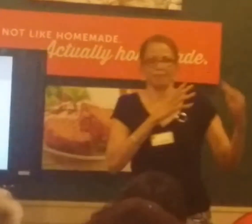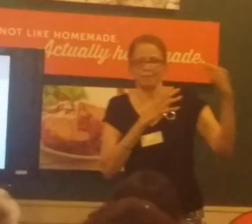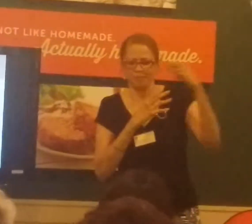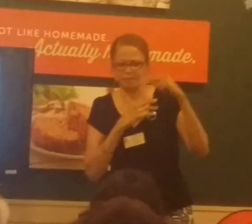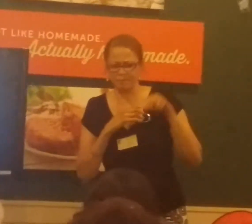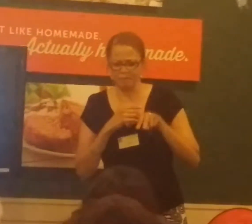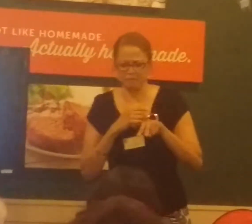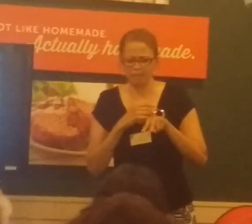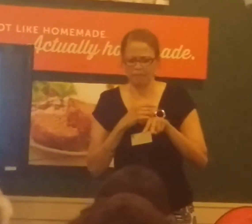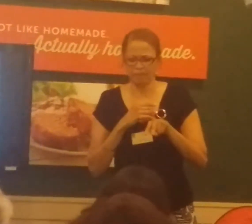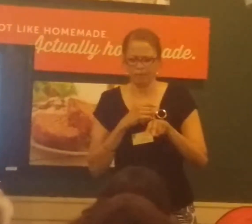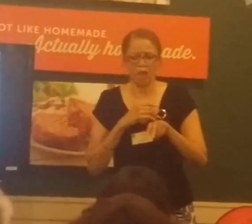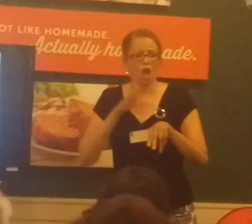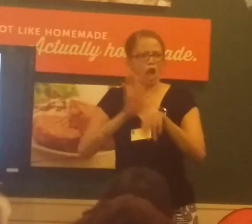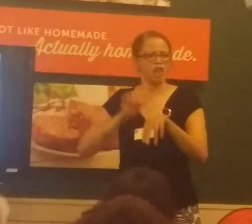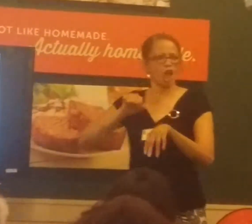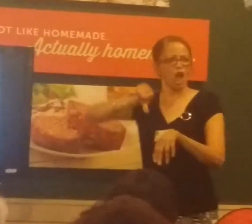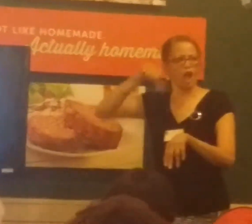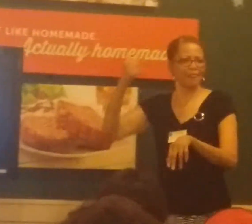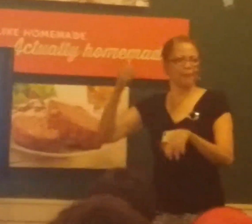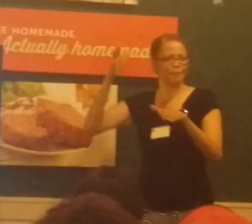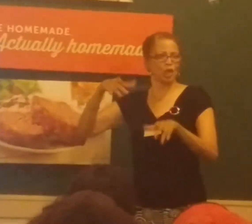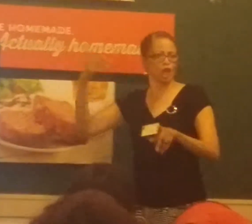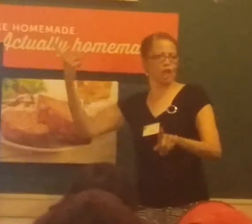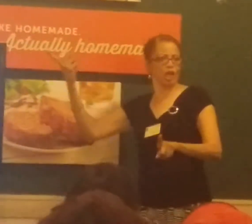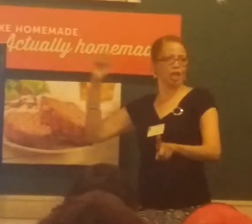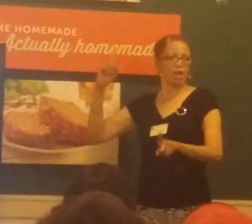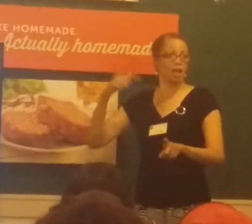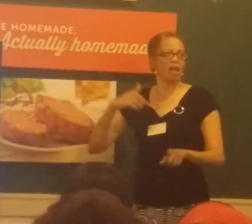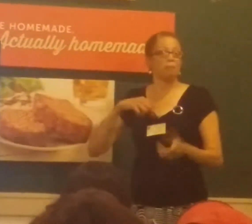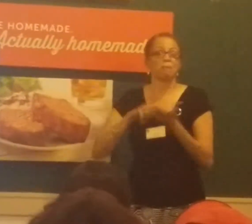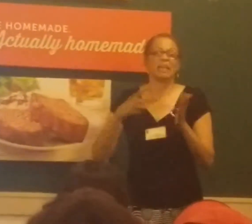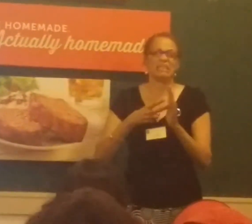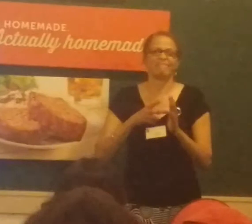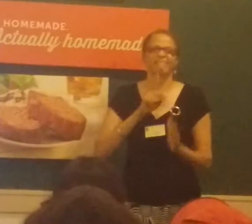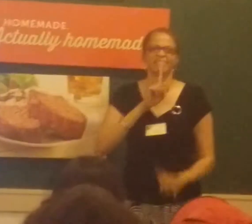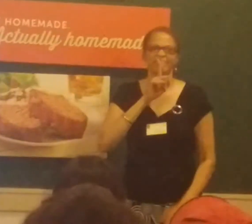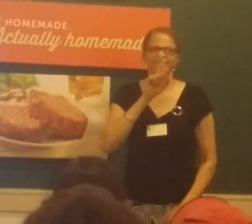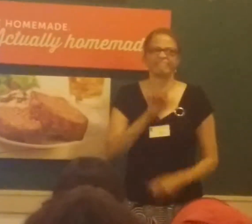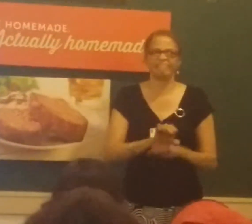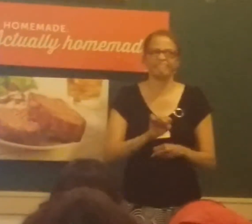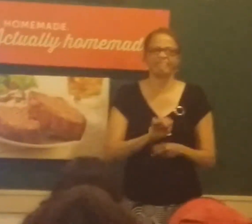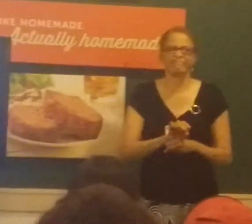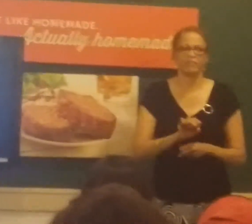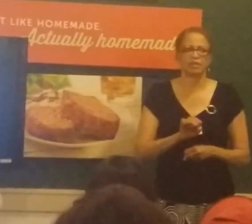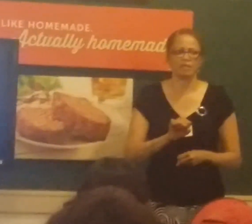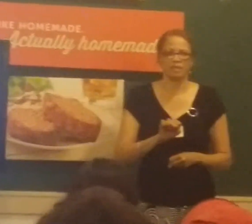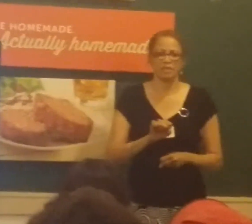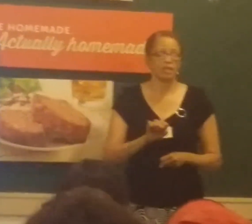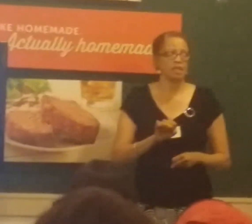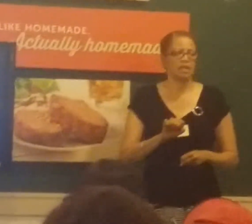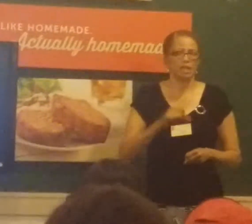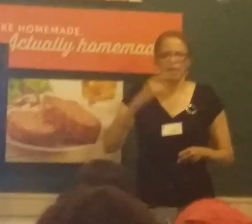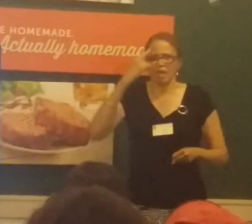had two women look at me, and they called another person in. So that means I was thinking, oh, it must be